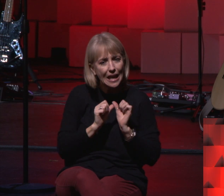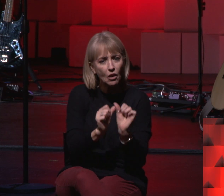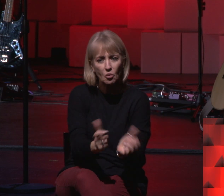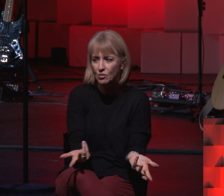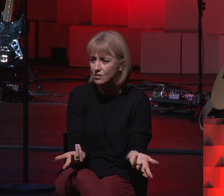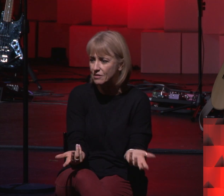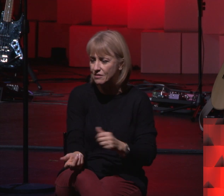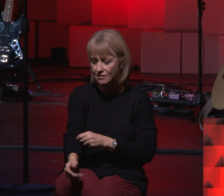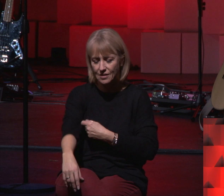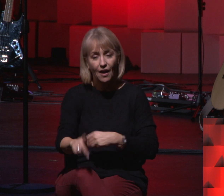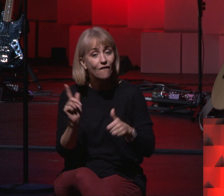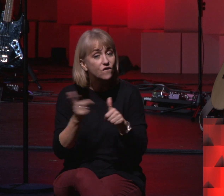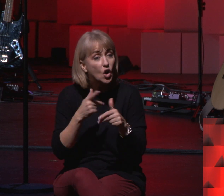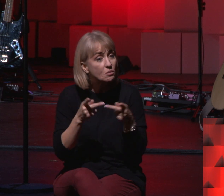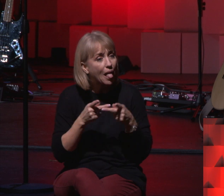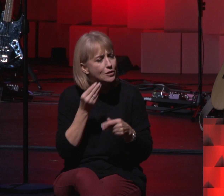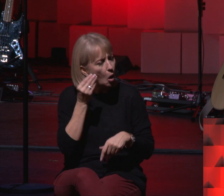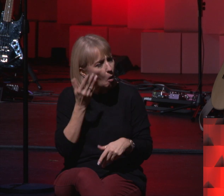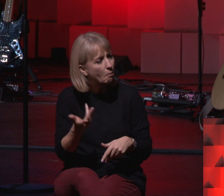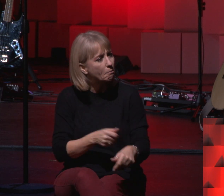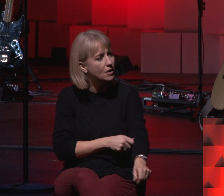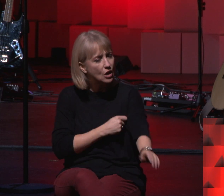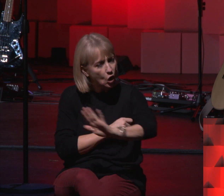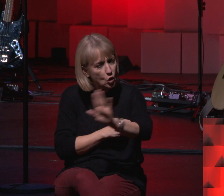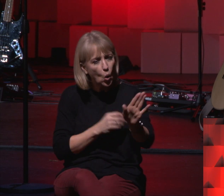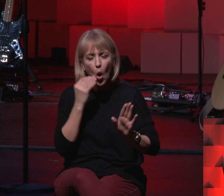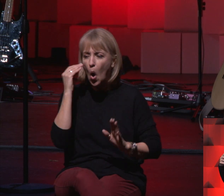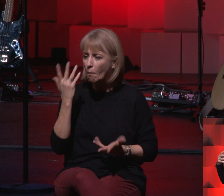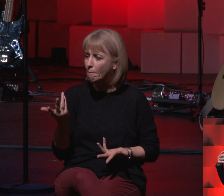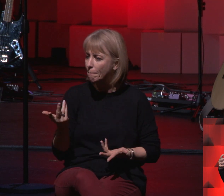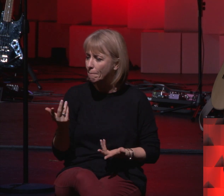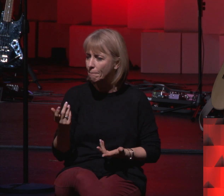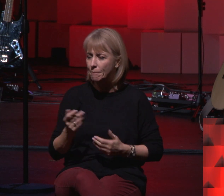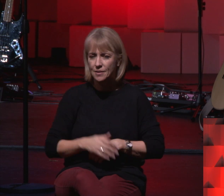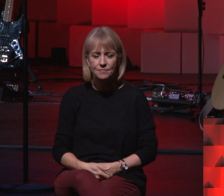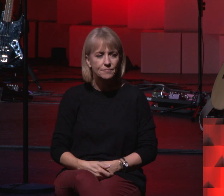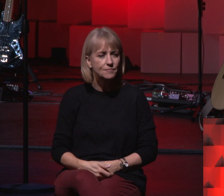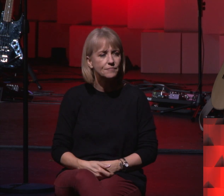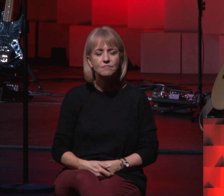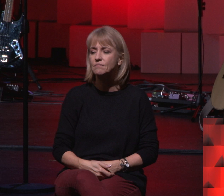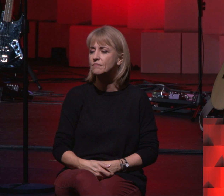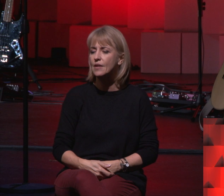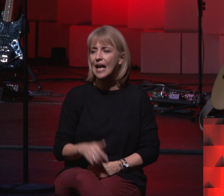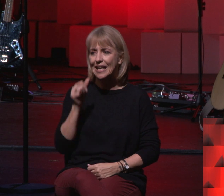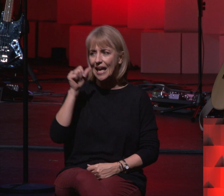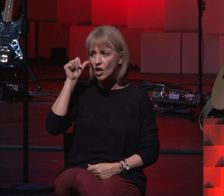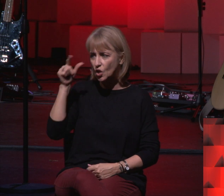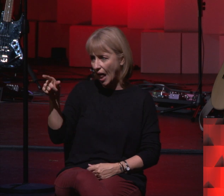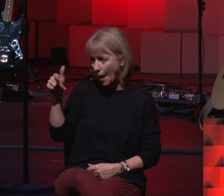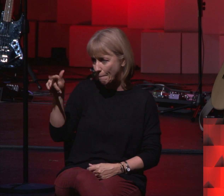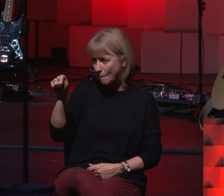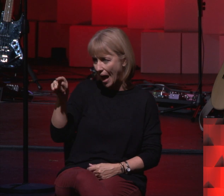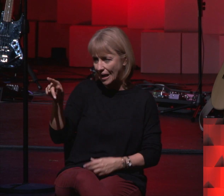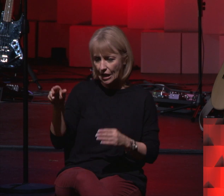at home, caring for. There's people with difficult circumstances. Well, one of those is to care about them. Yesterday, Pat, you shared with us and reminded